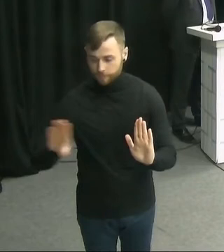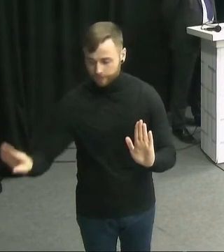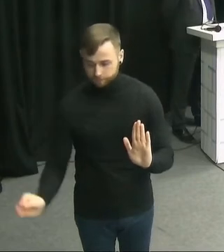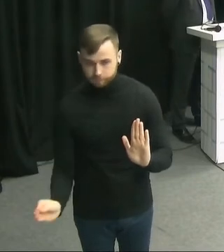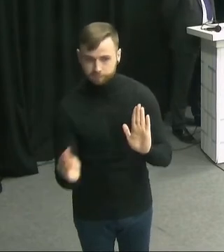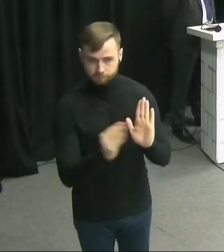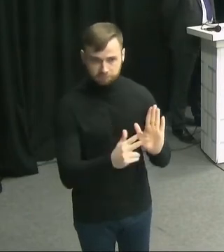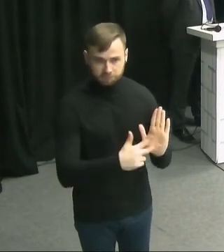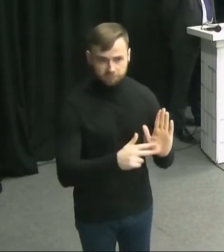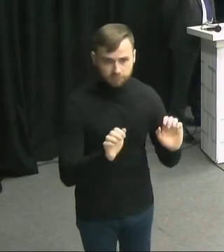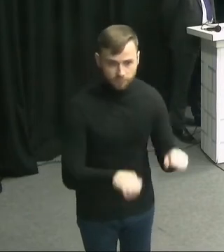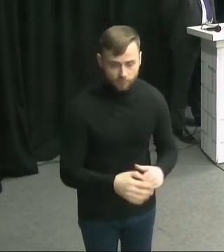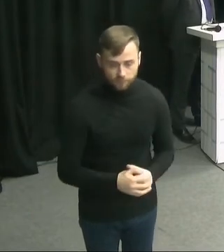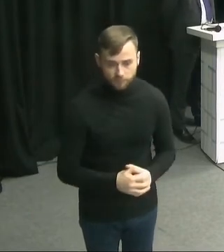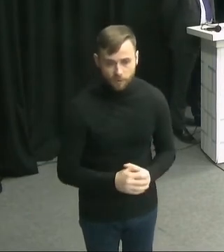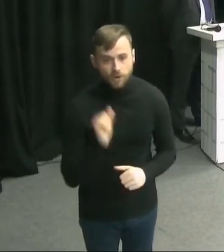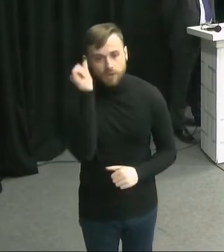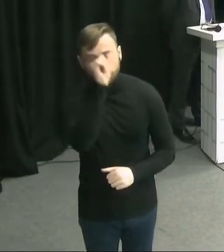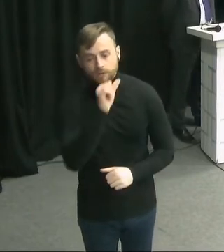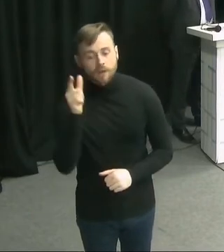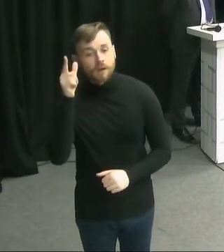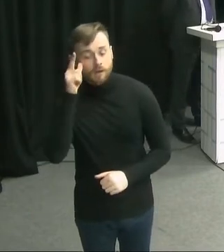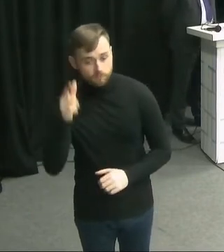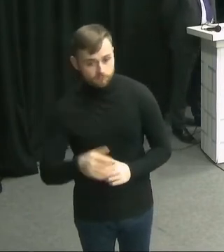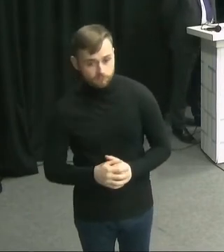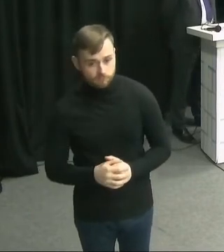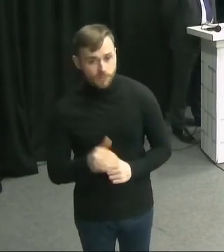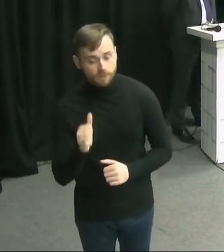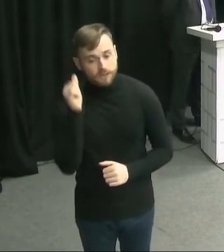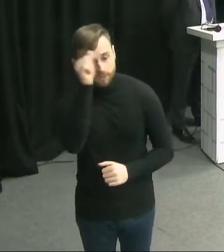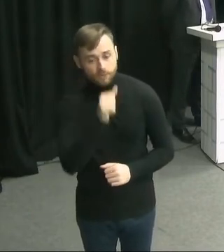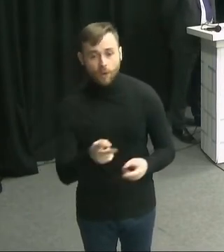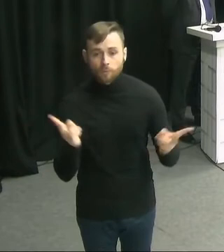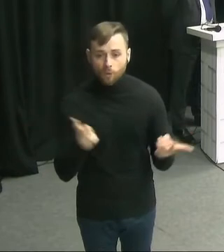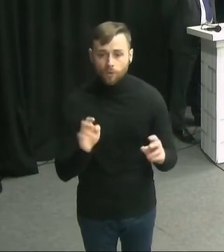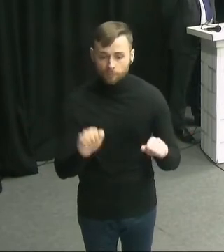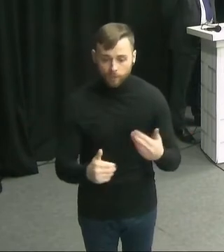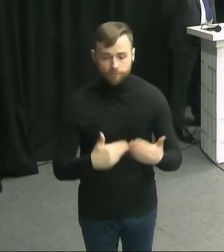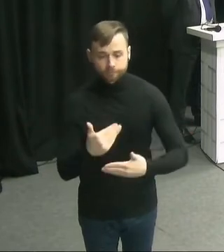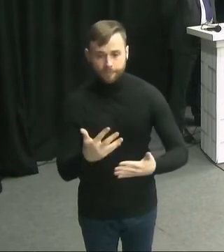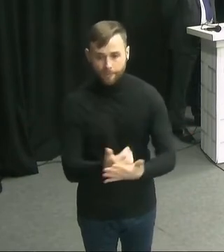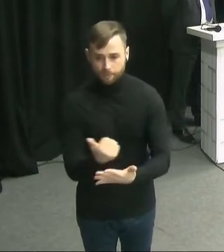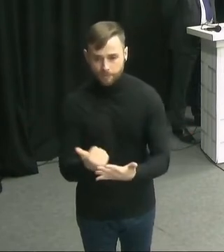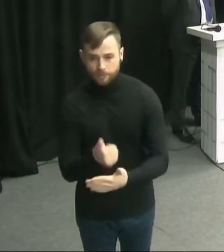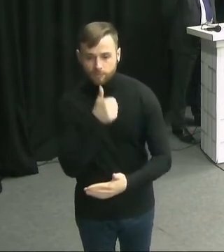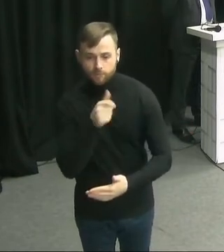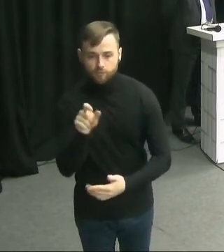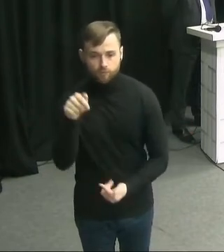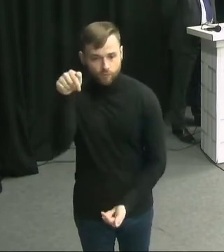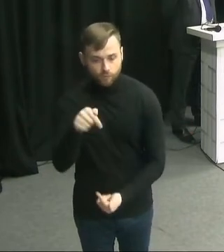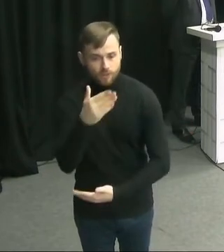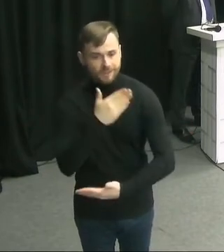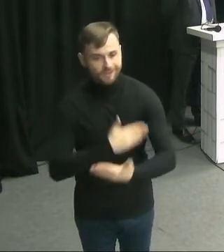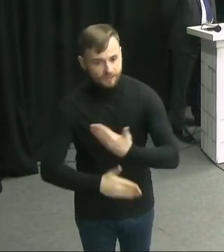time trying to meet the needs of people with disabilities and other students. Some students find it extremely hard to